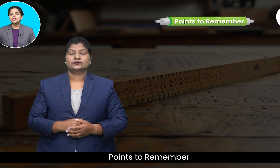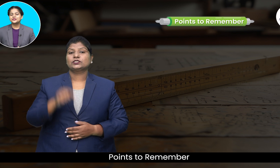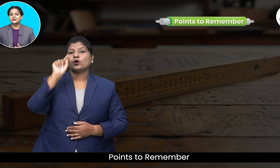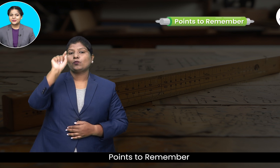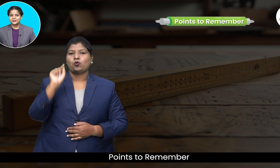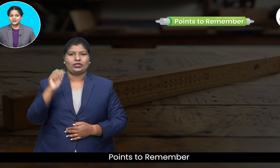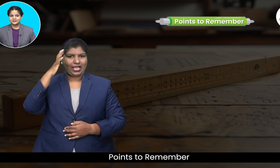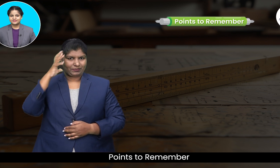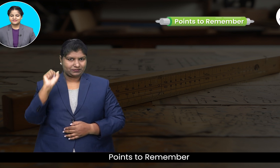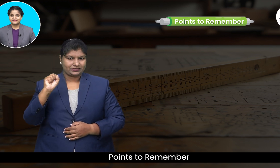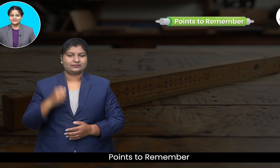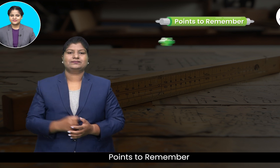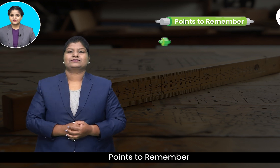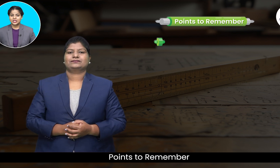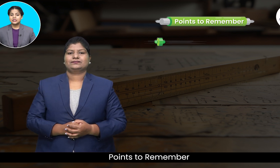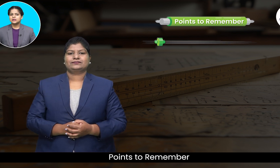Points to remember.